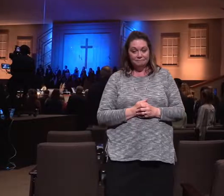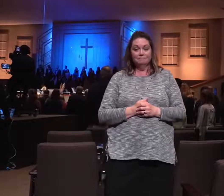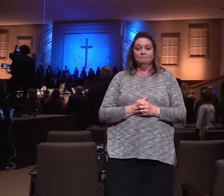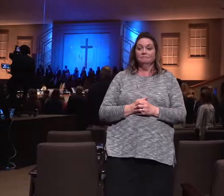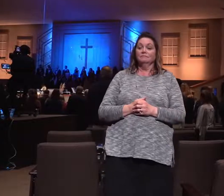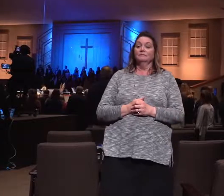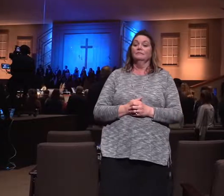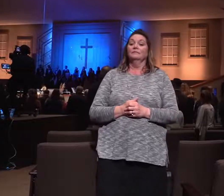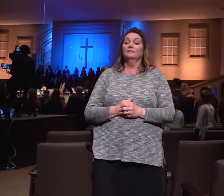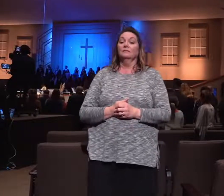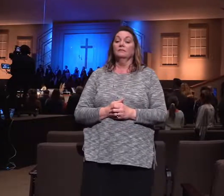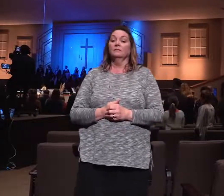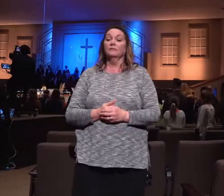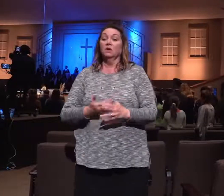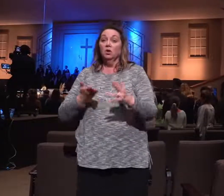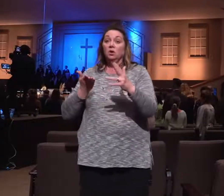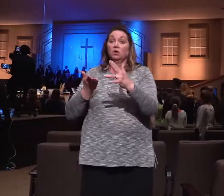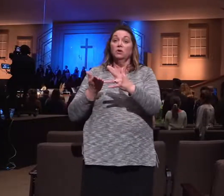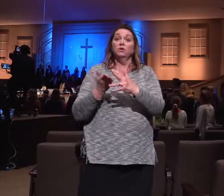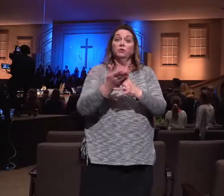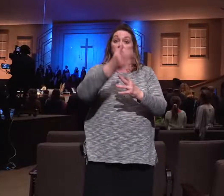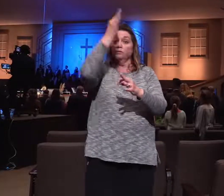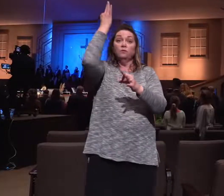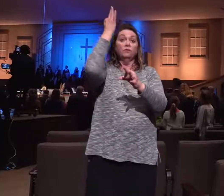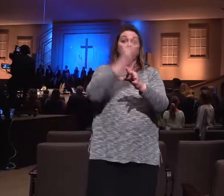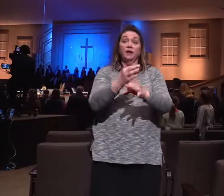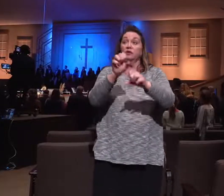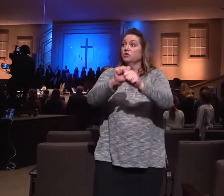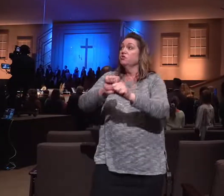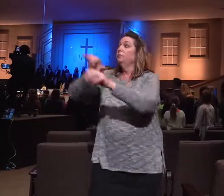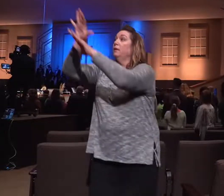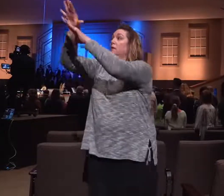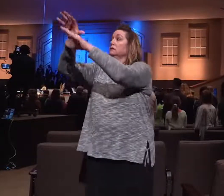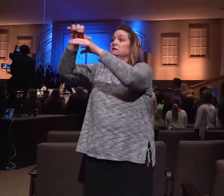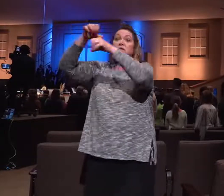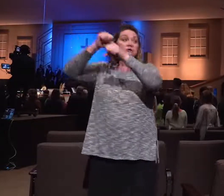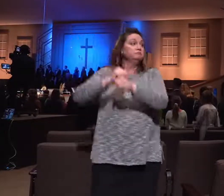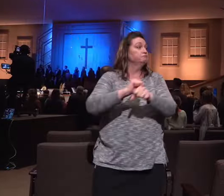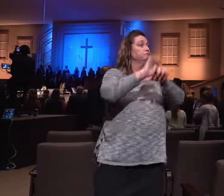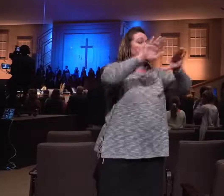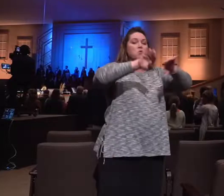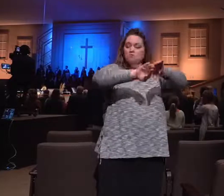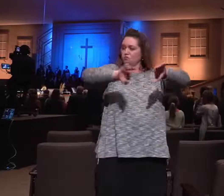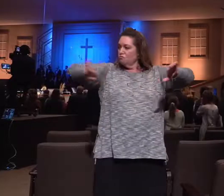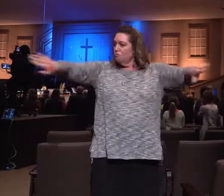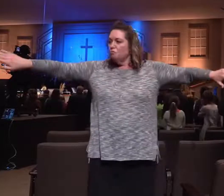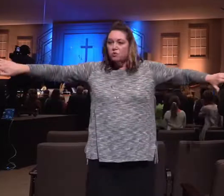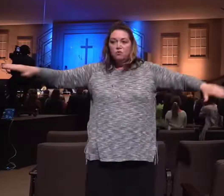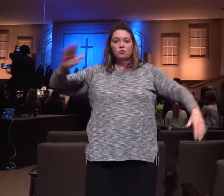together. By faith, the mountain shall be moved.